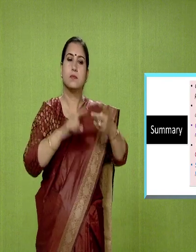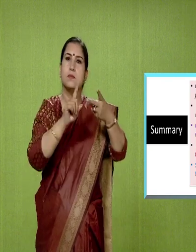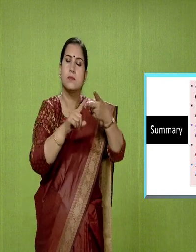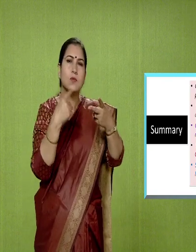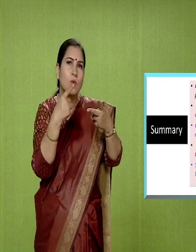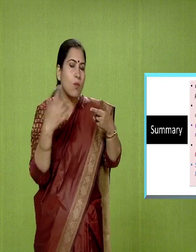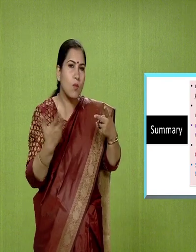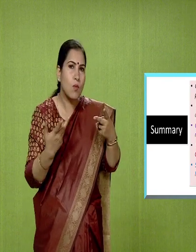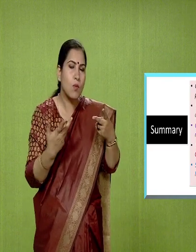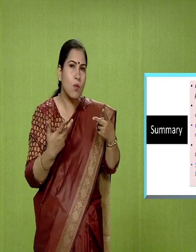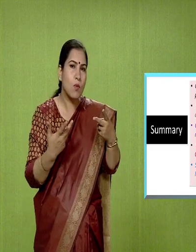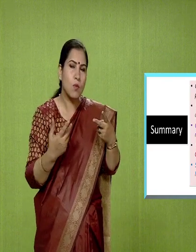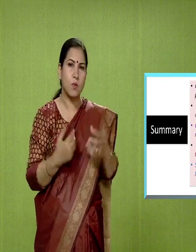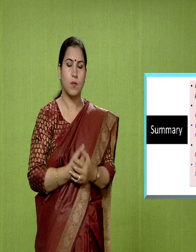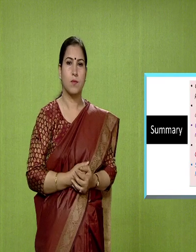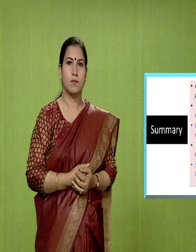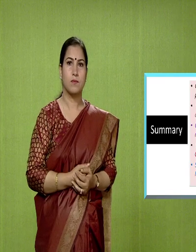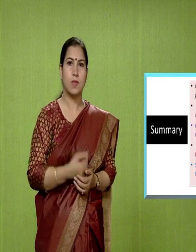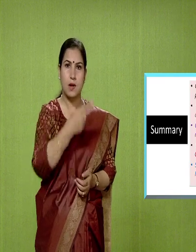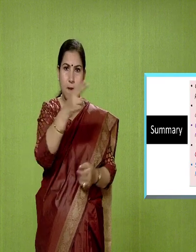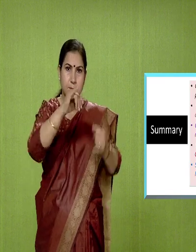Then we discussed about the concept of satyagraha